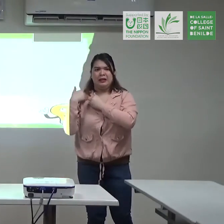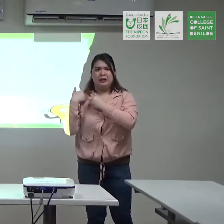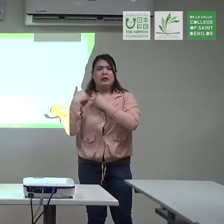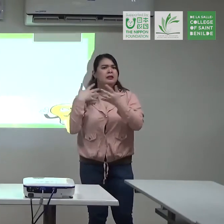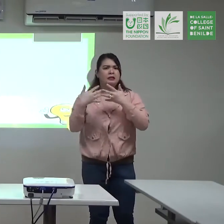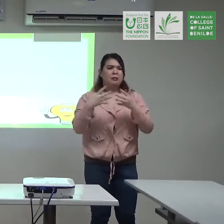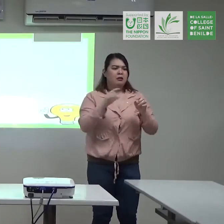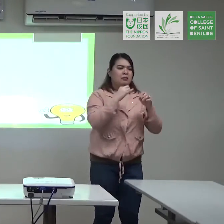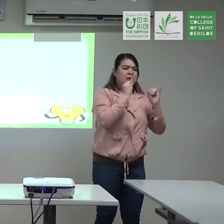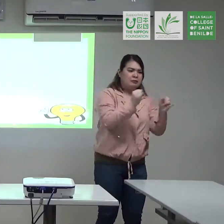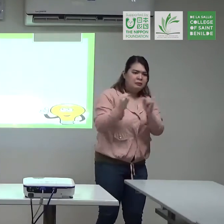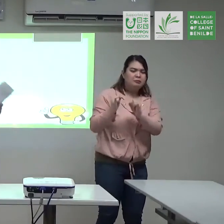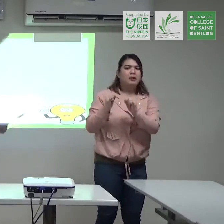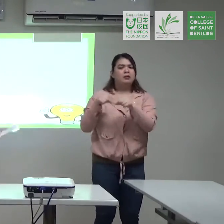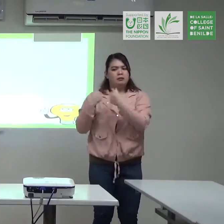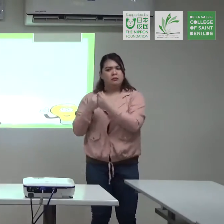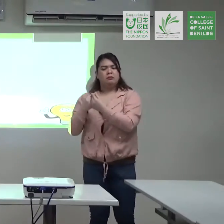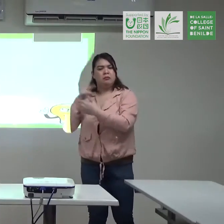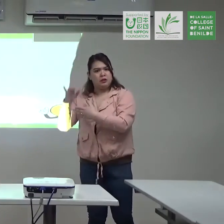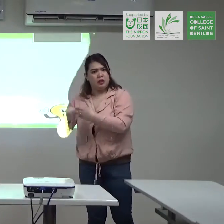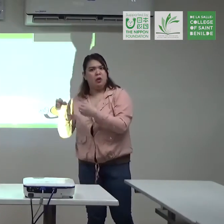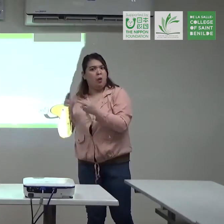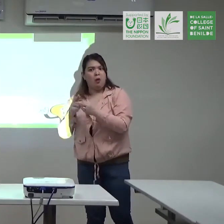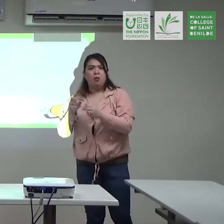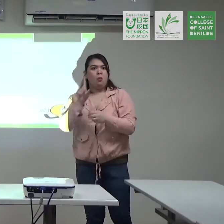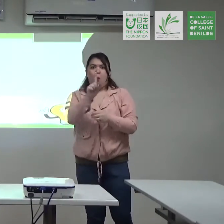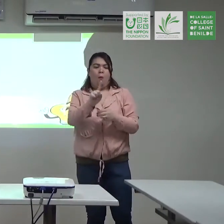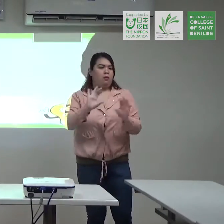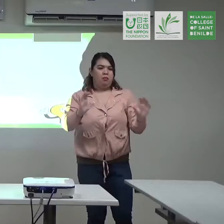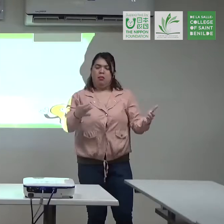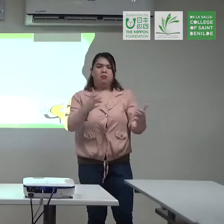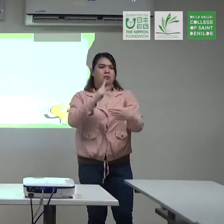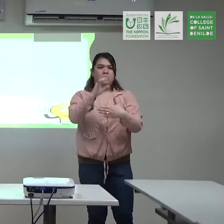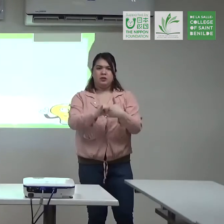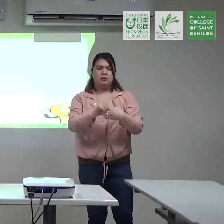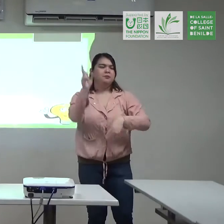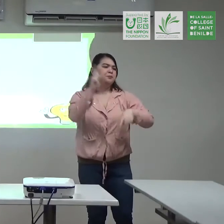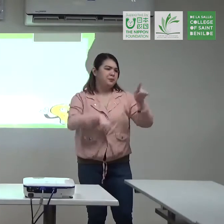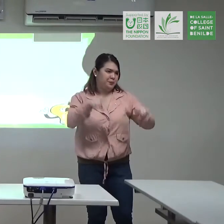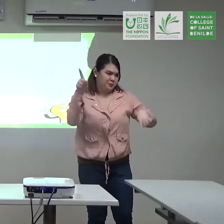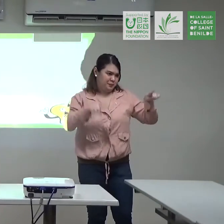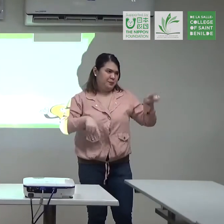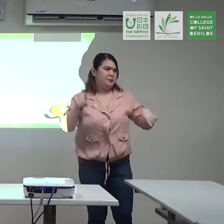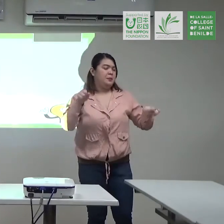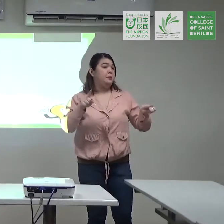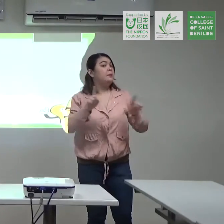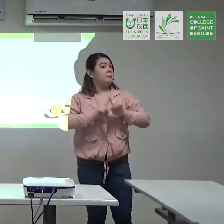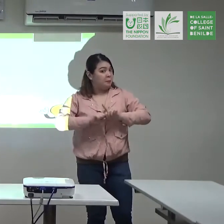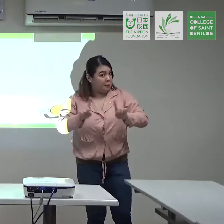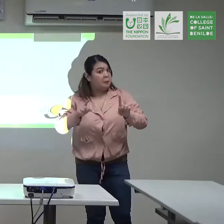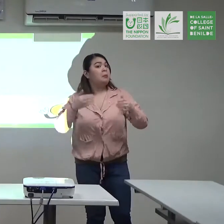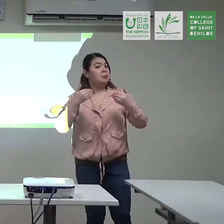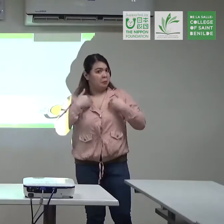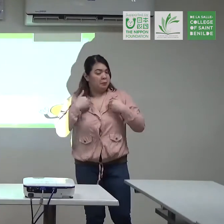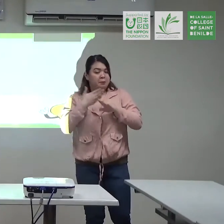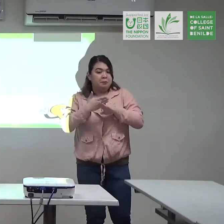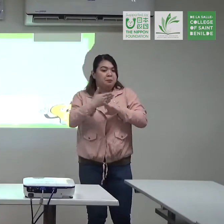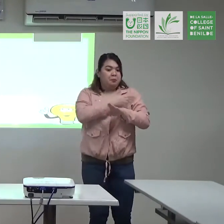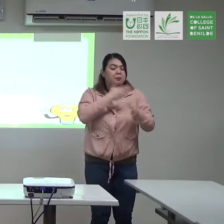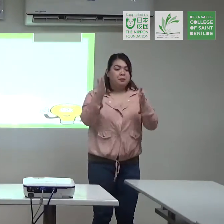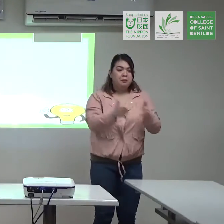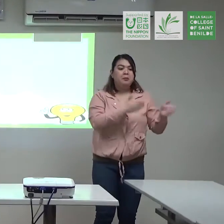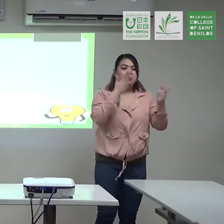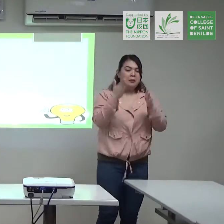Individual or group projects or the whole class project, iba-iba or may vary. But at least they're assured that they